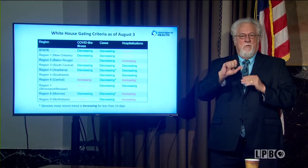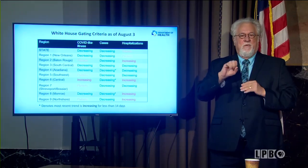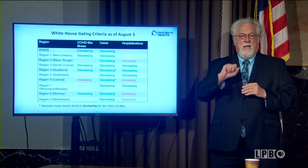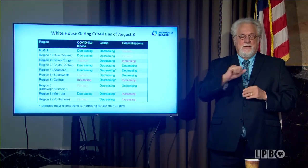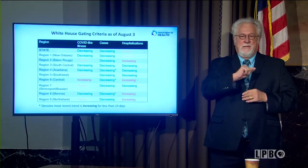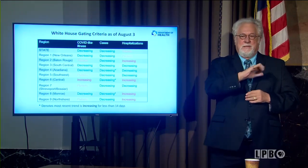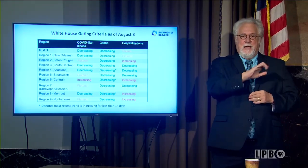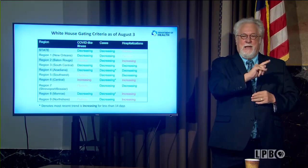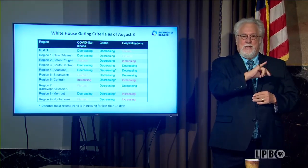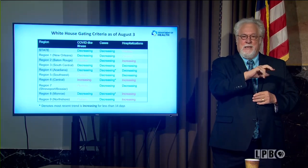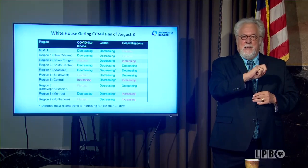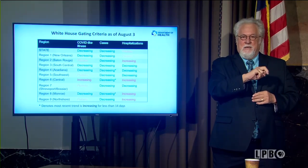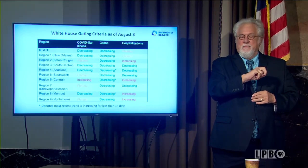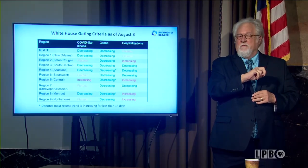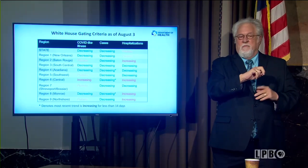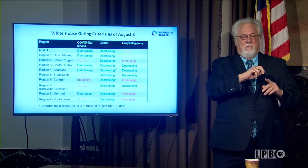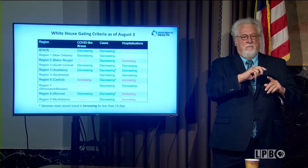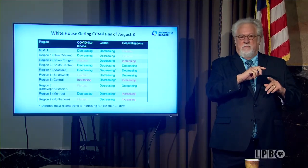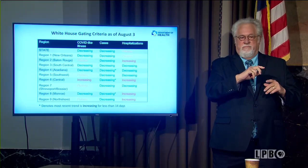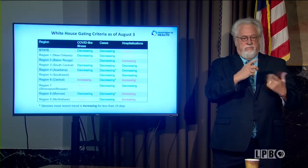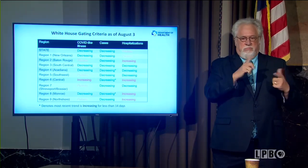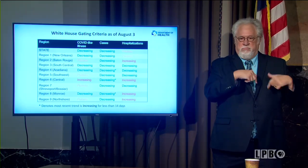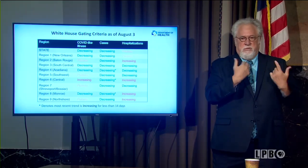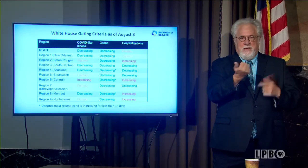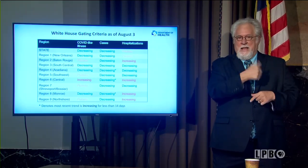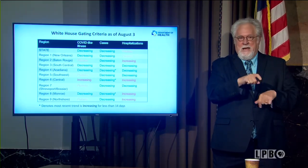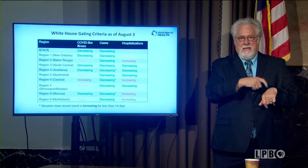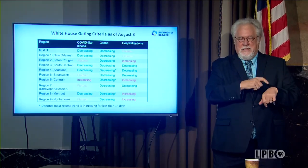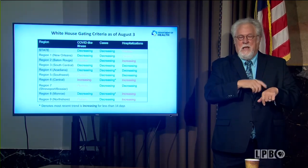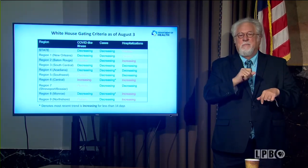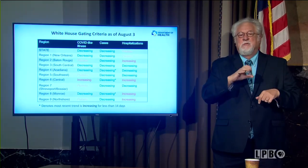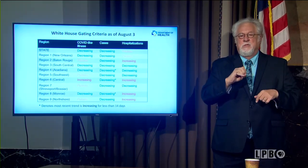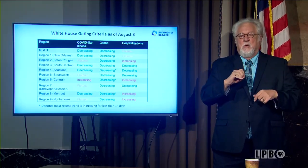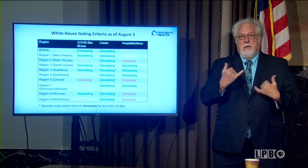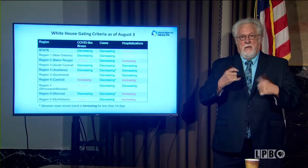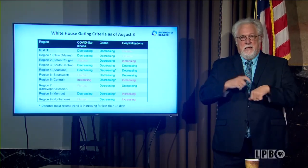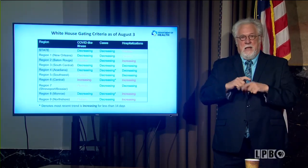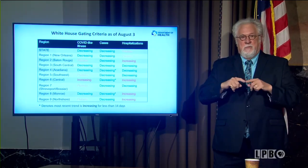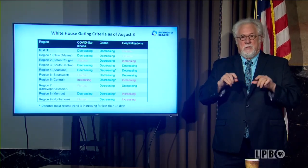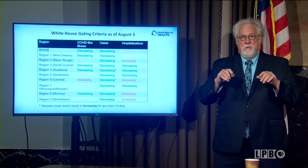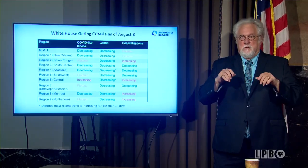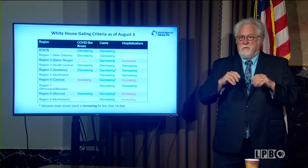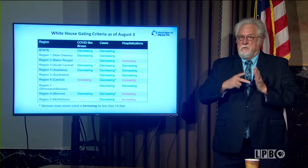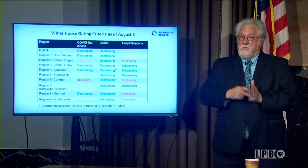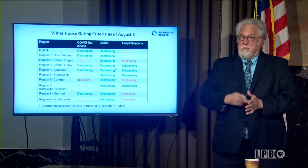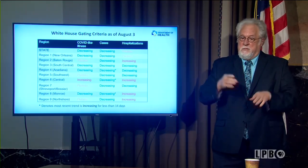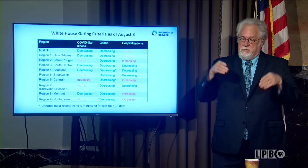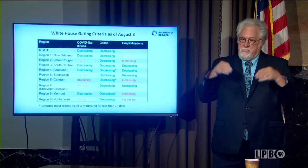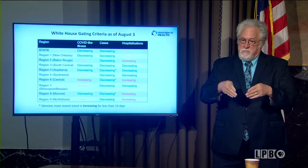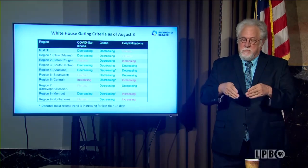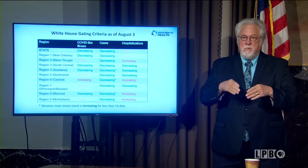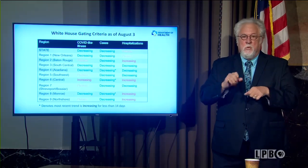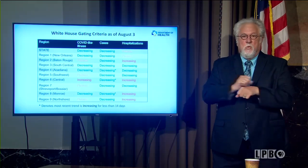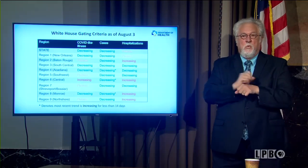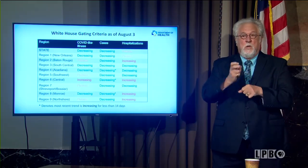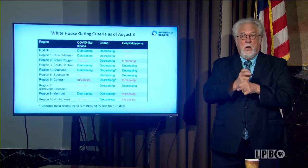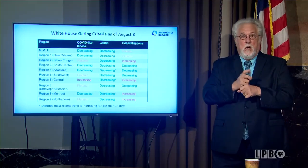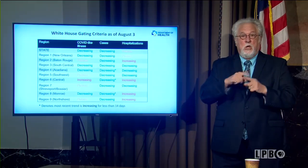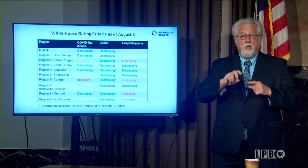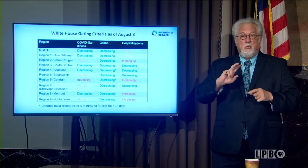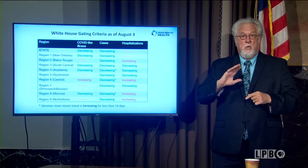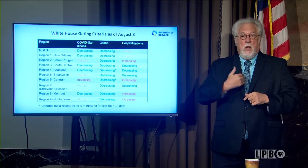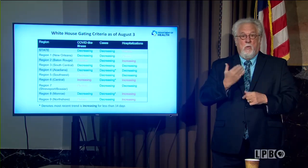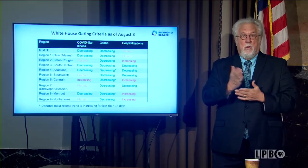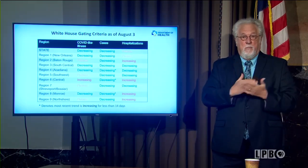COVID that we've had at the state in any one period of time. So this is a time for us to continue to double down, work hard, do our part by